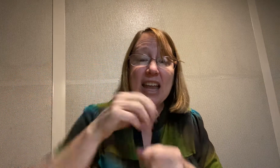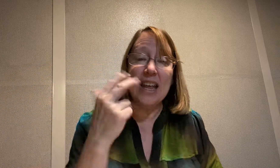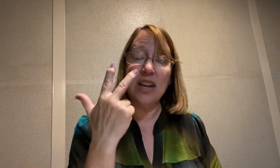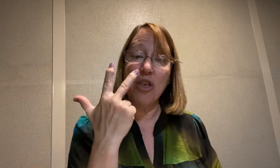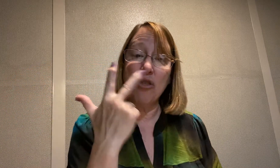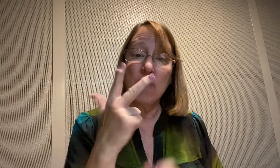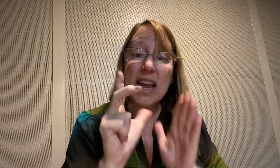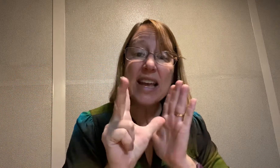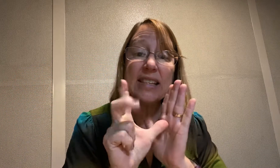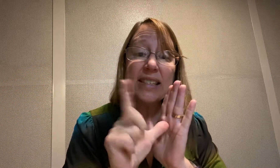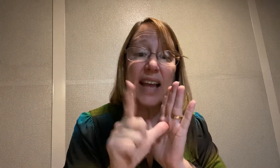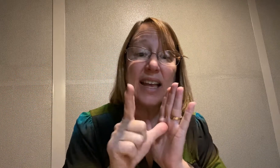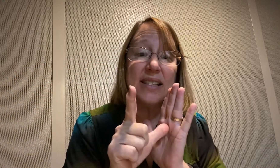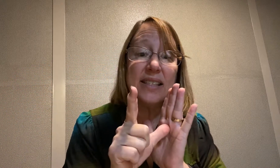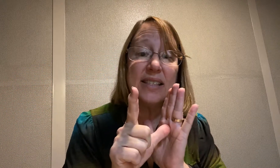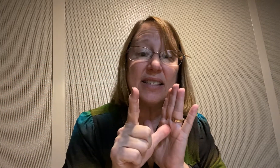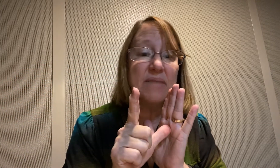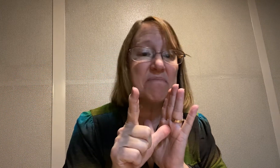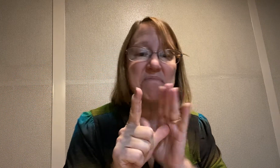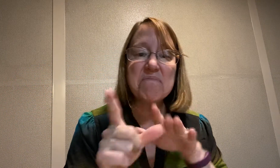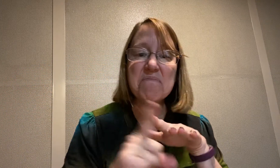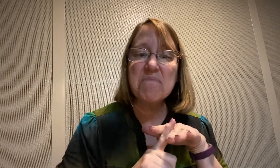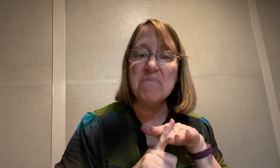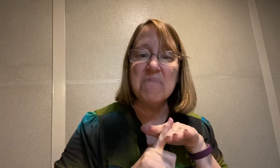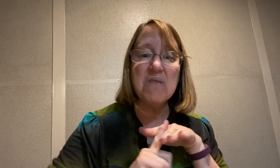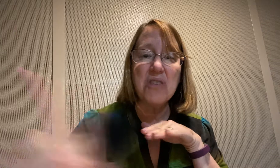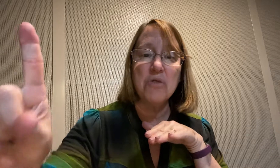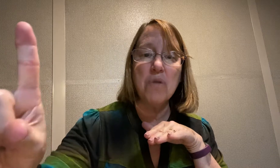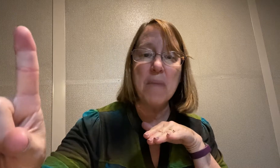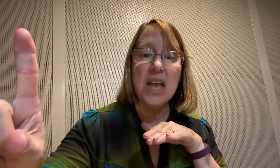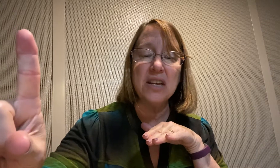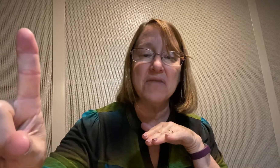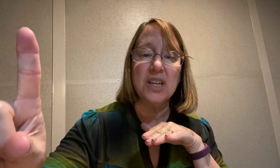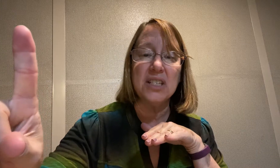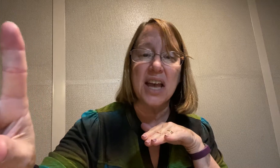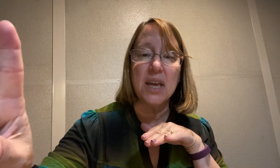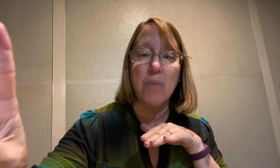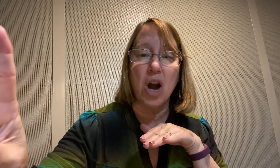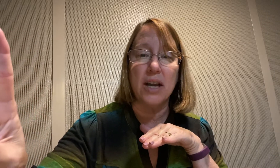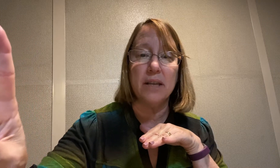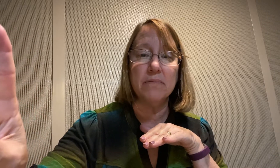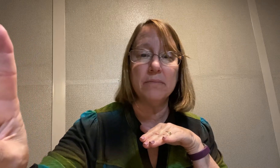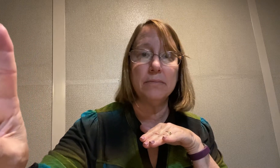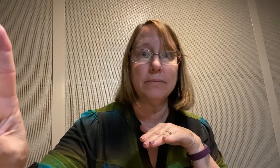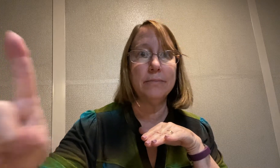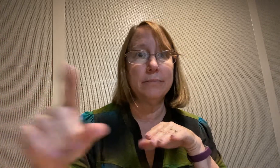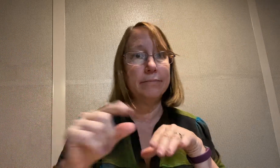in 3 seconds, nothing remained of the attacking party